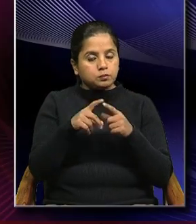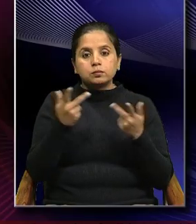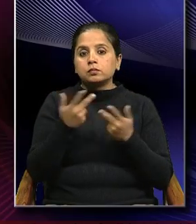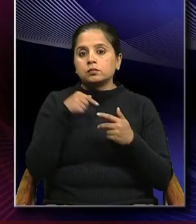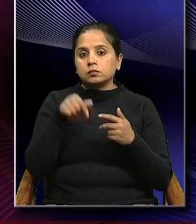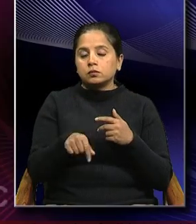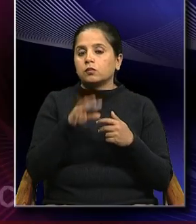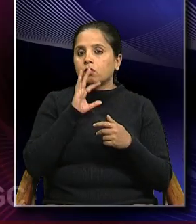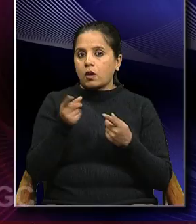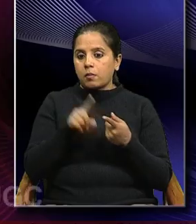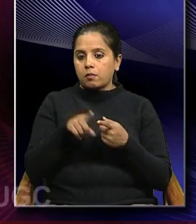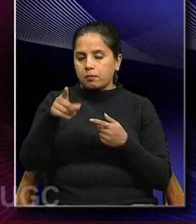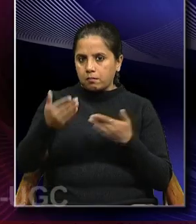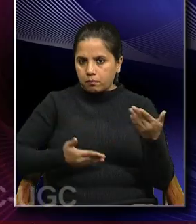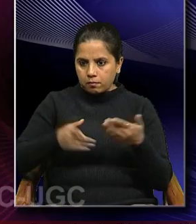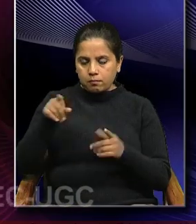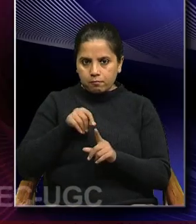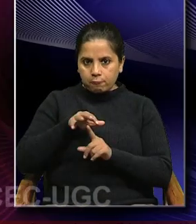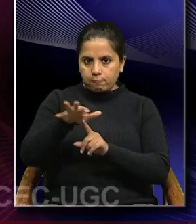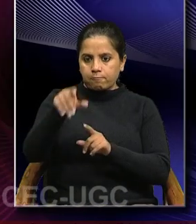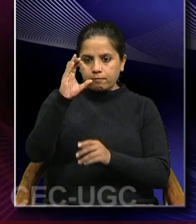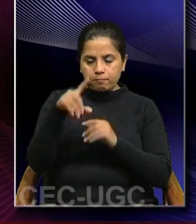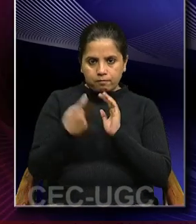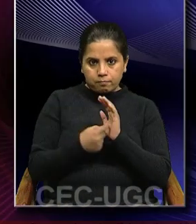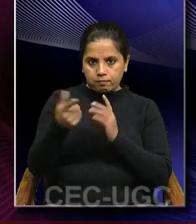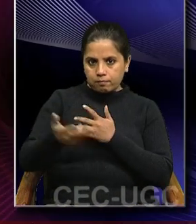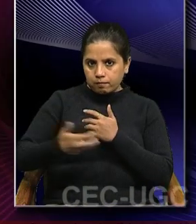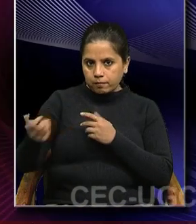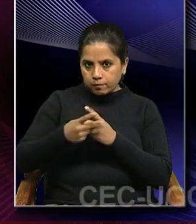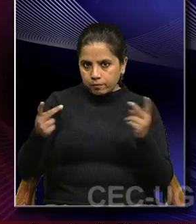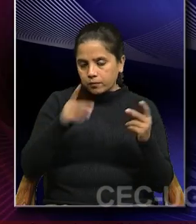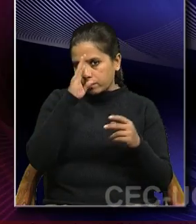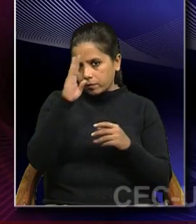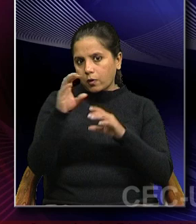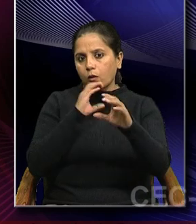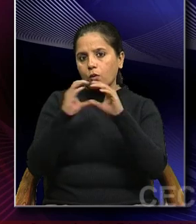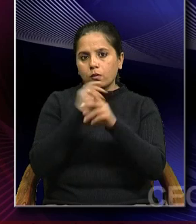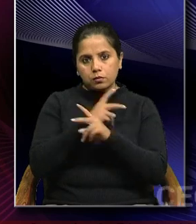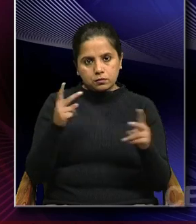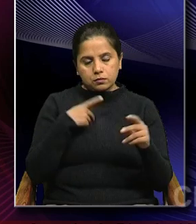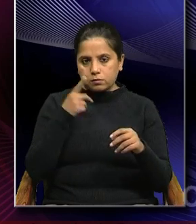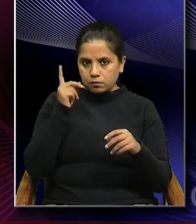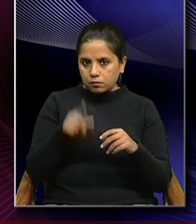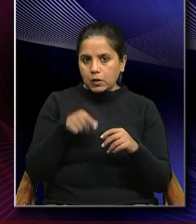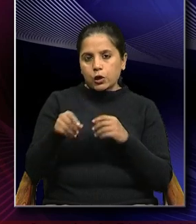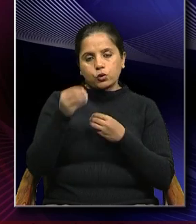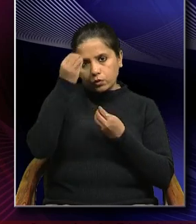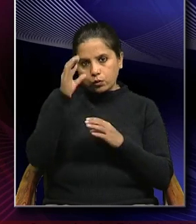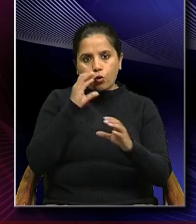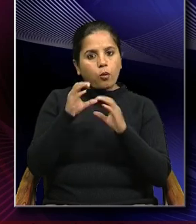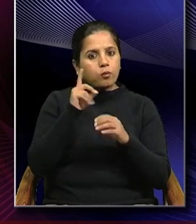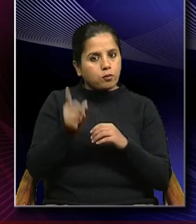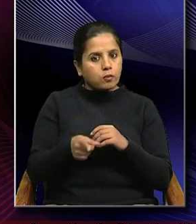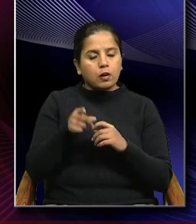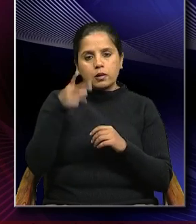to affect the behavior of my potential customers by direct communication. I have to communicate them so that there